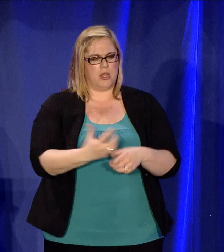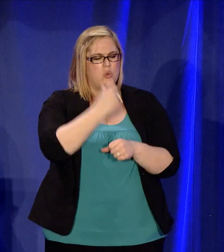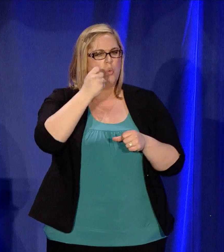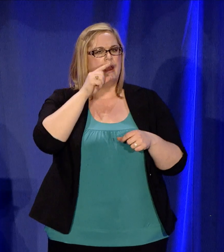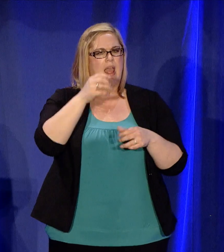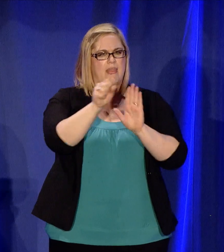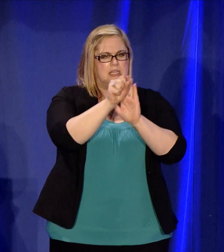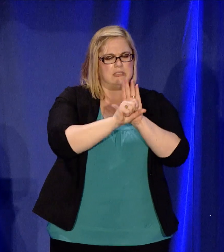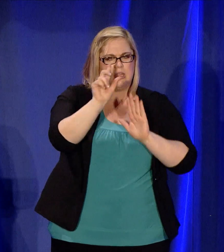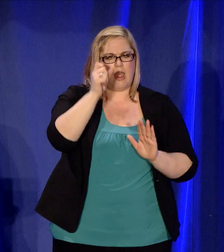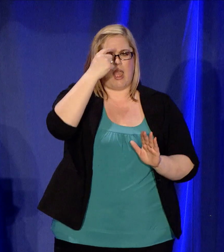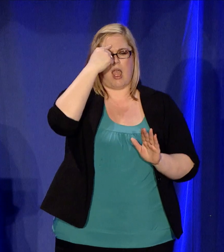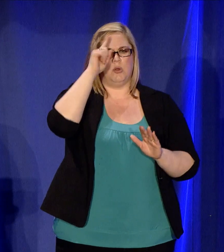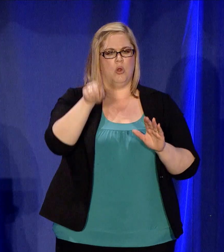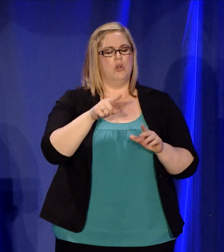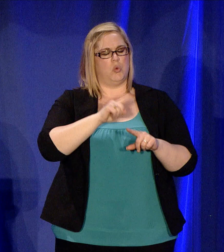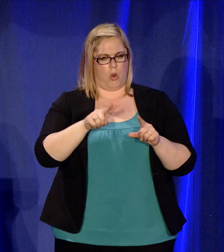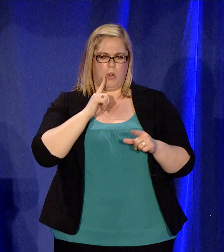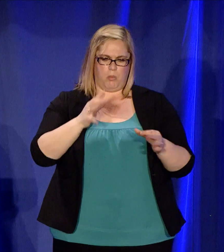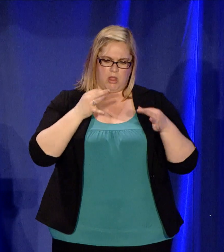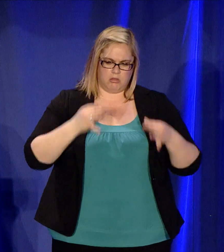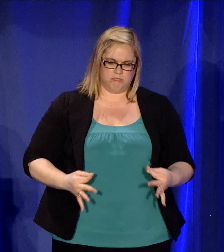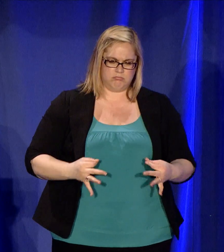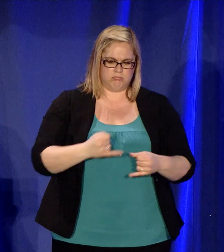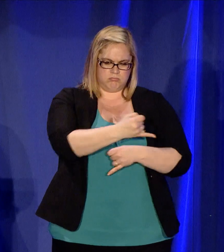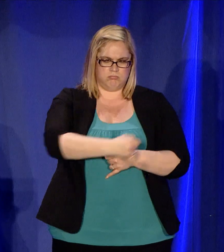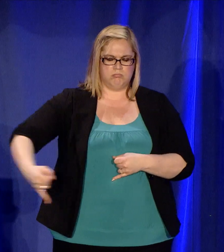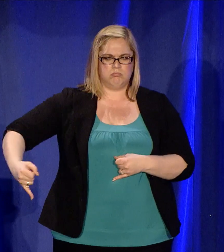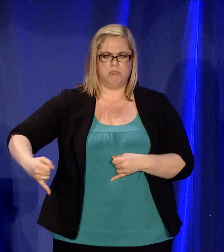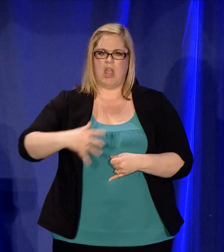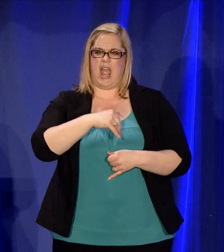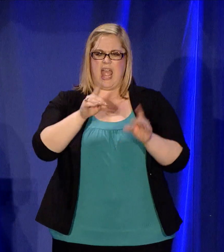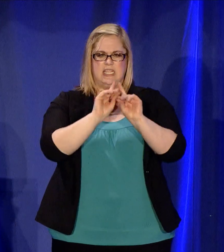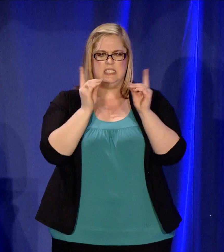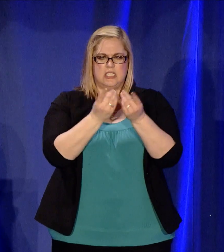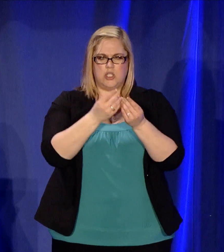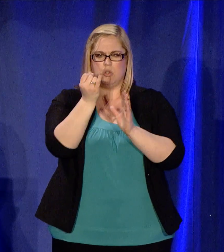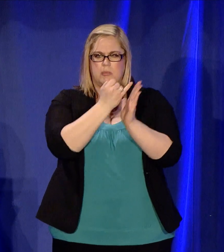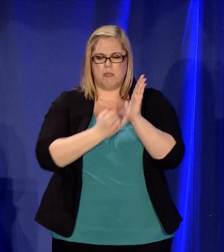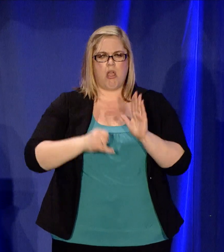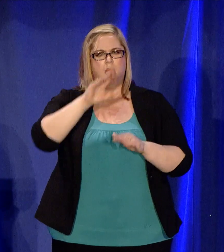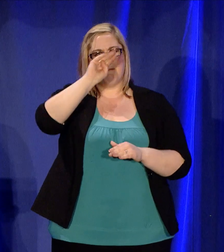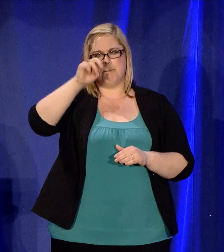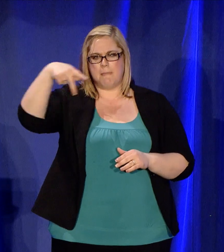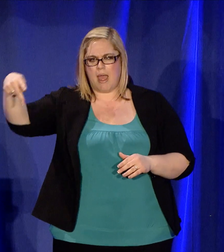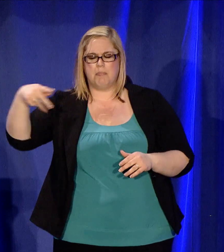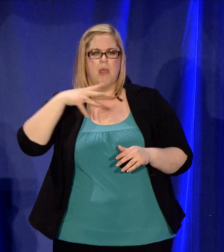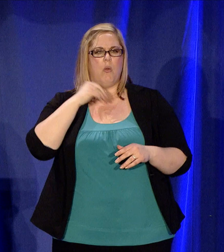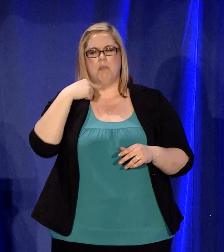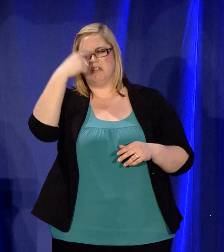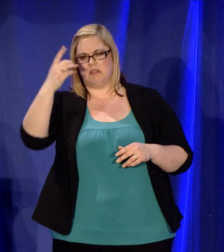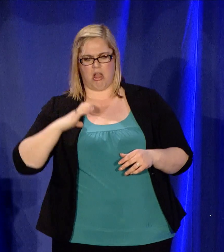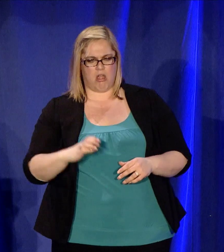capitals where the lines will be drawn in the sand and the districts will be drawn on the maps. We must win in the Congress, where the fate of the